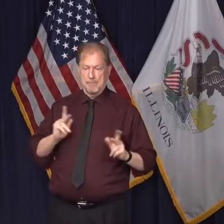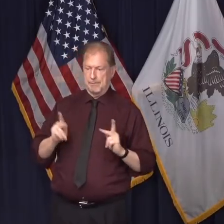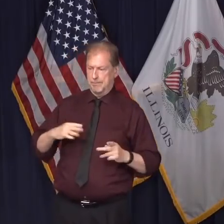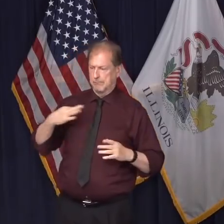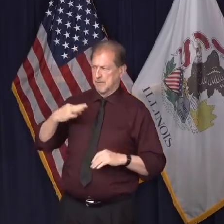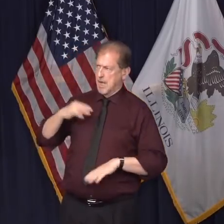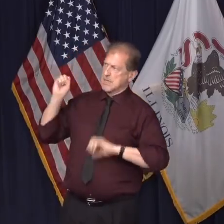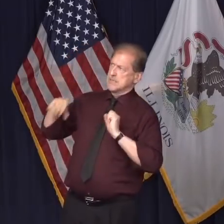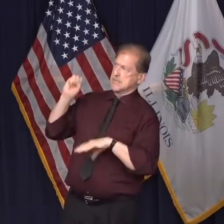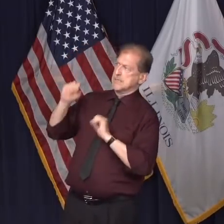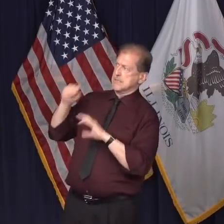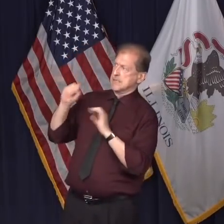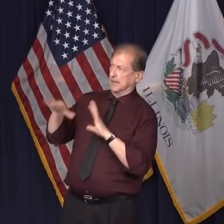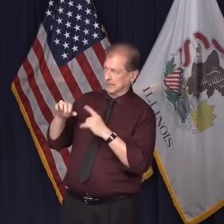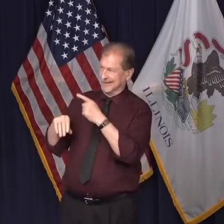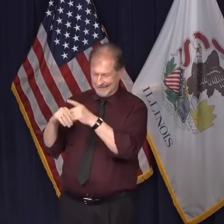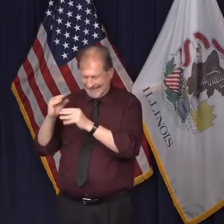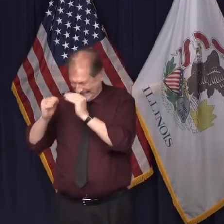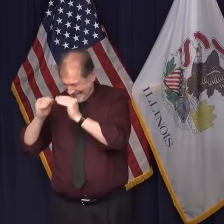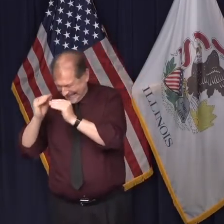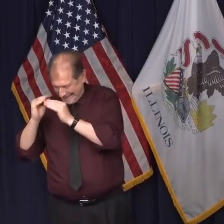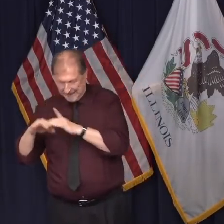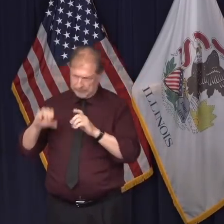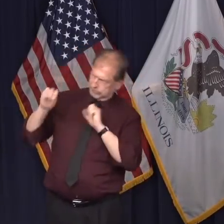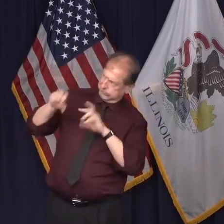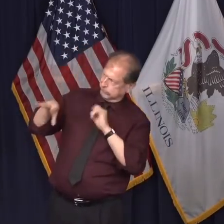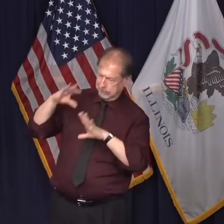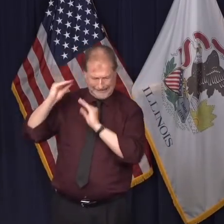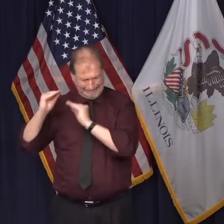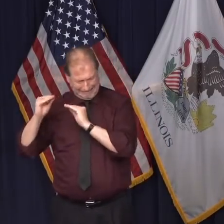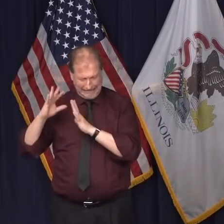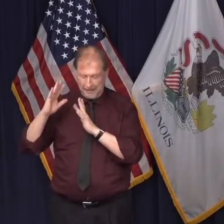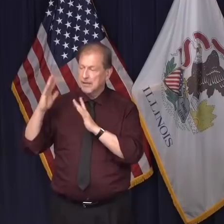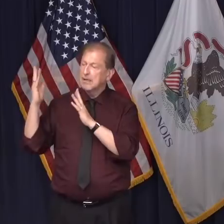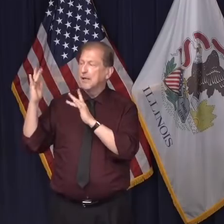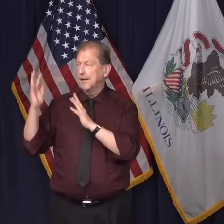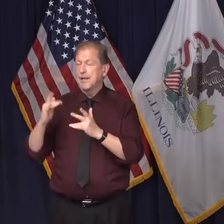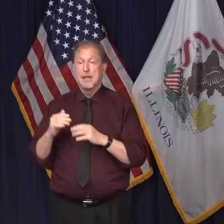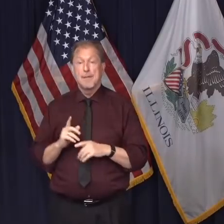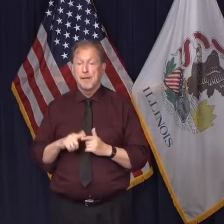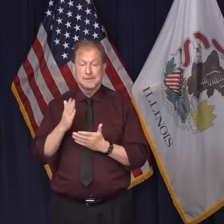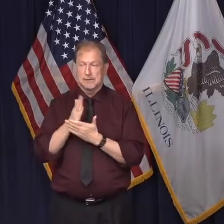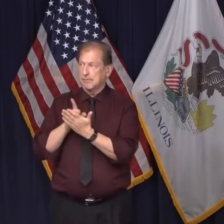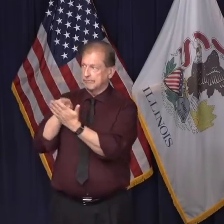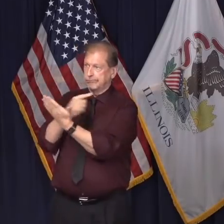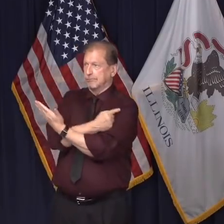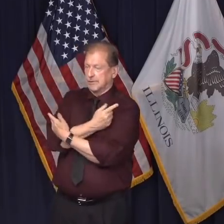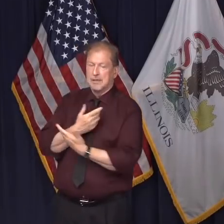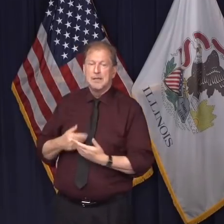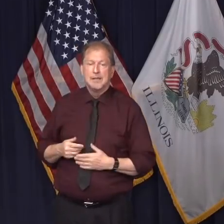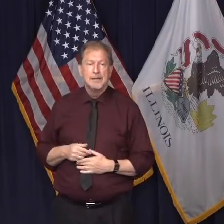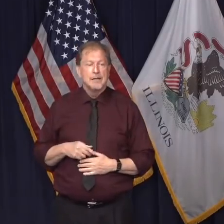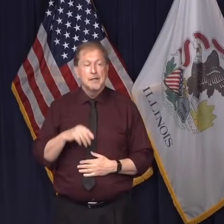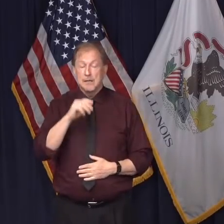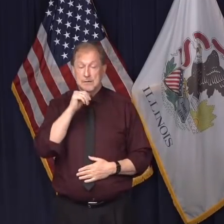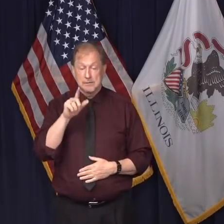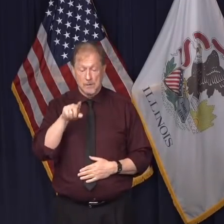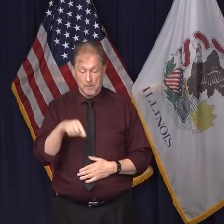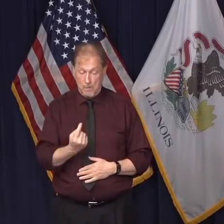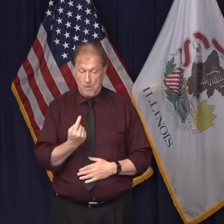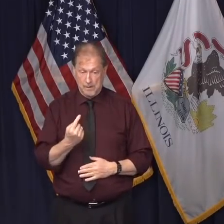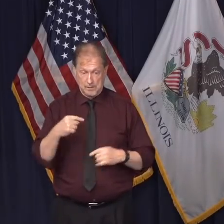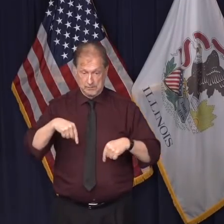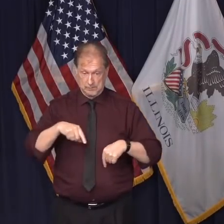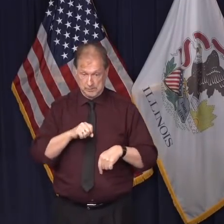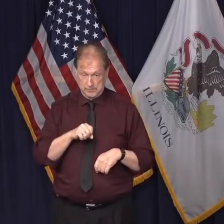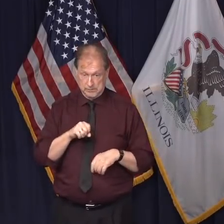people across Illinois. But there's no doubt about it, like many other states, some people it has taken longer to file